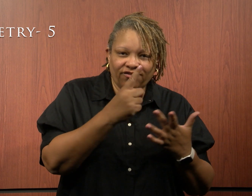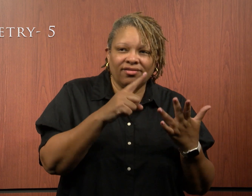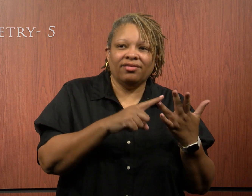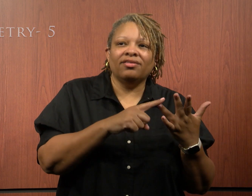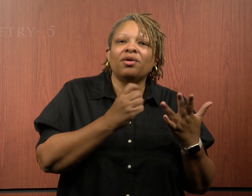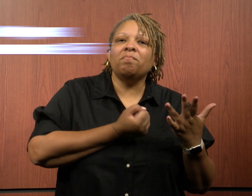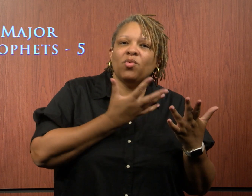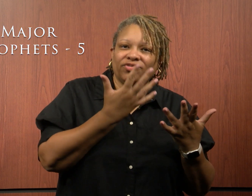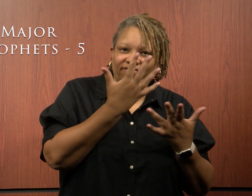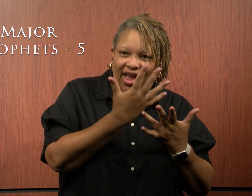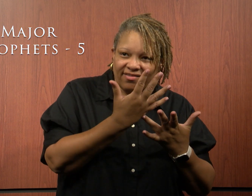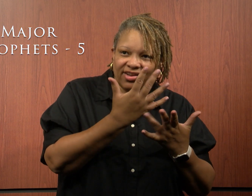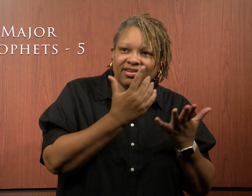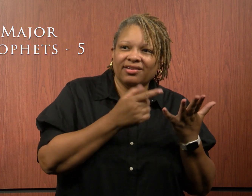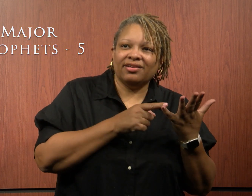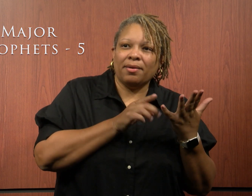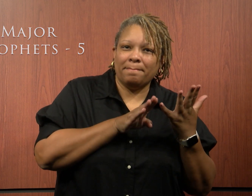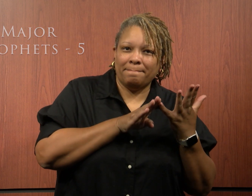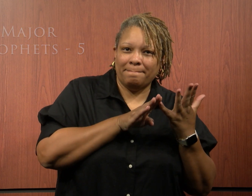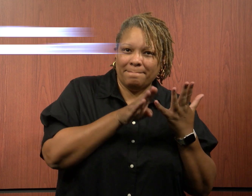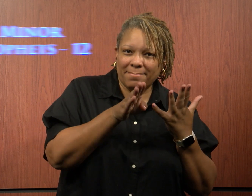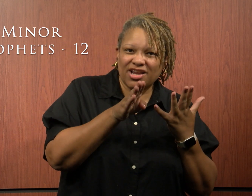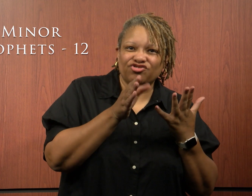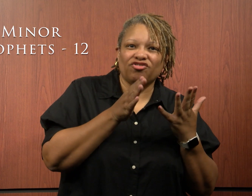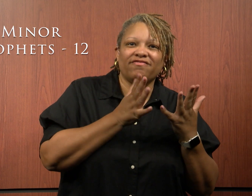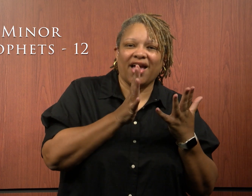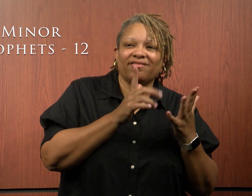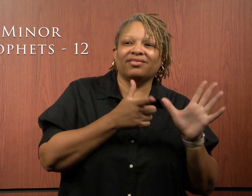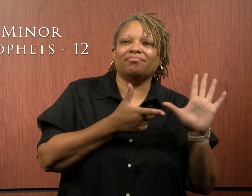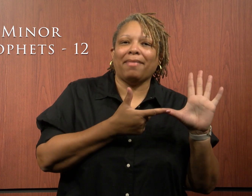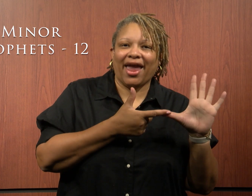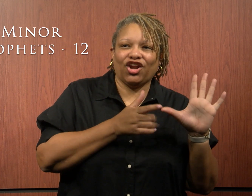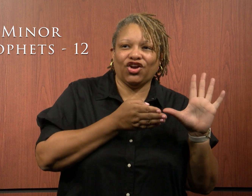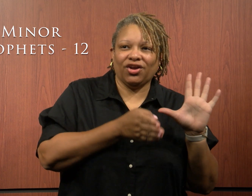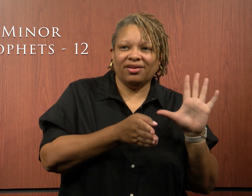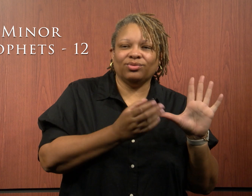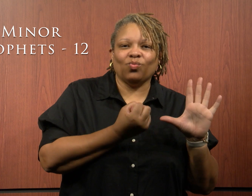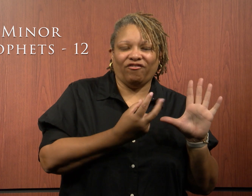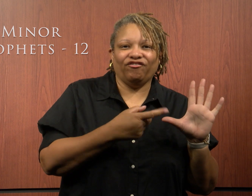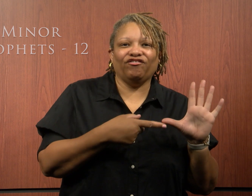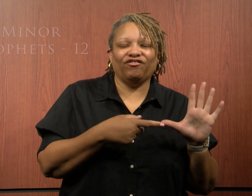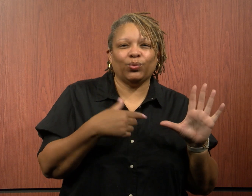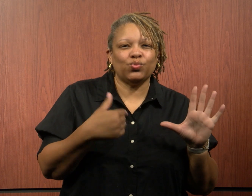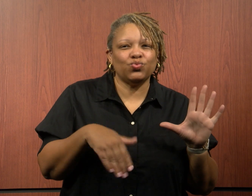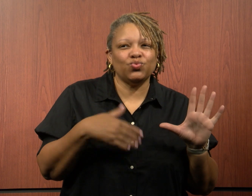of poetry, 5 major prophets, and ends with 12 minor prophets.